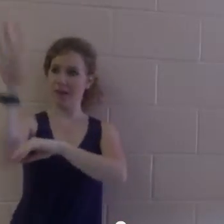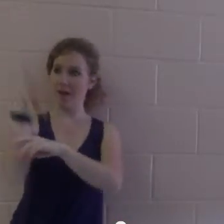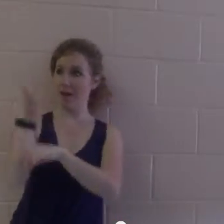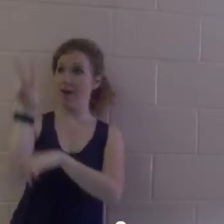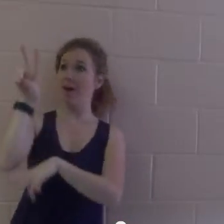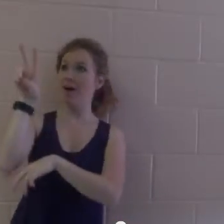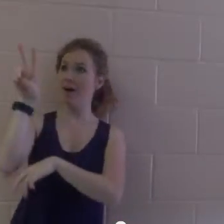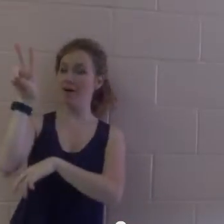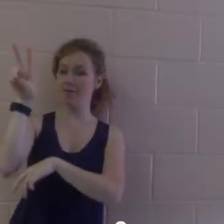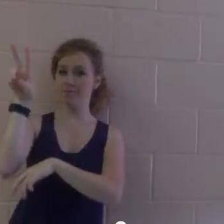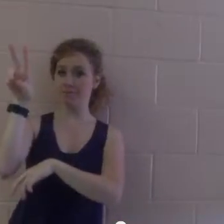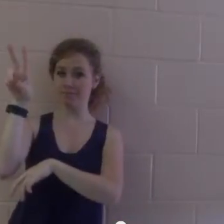for trees